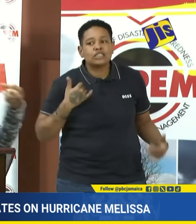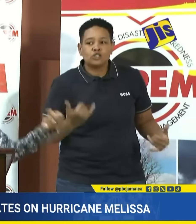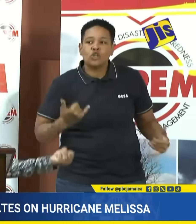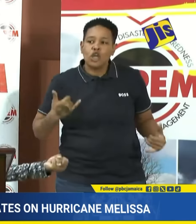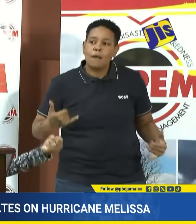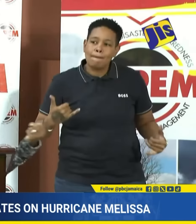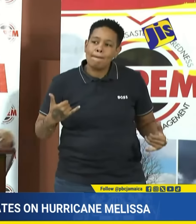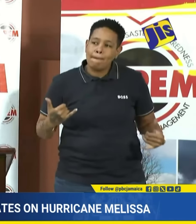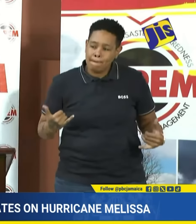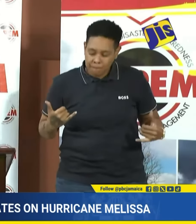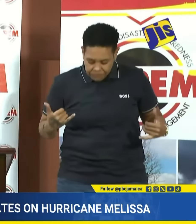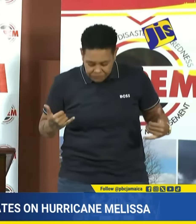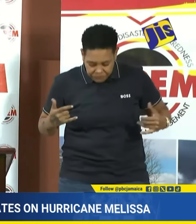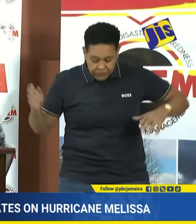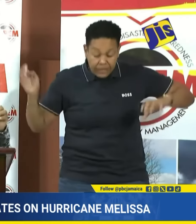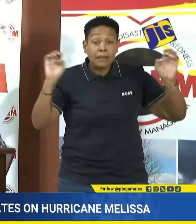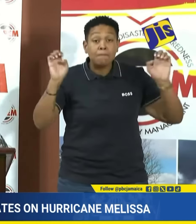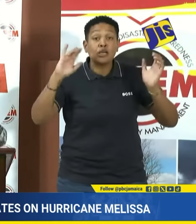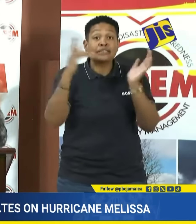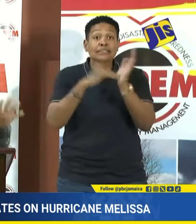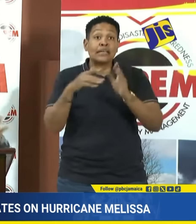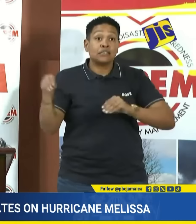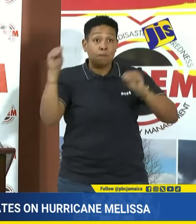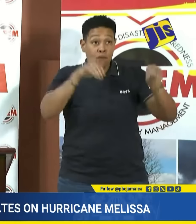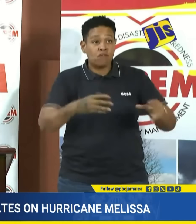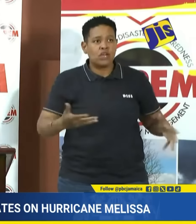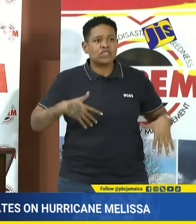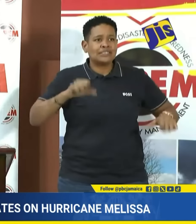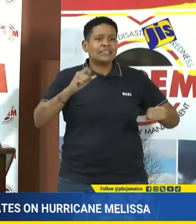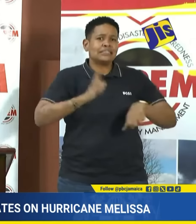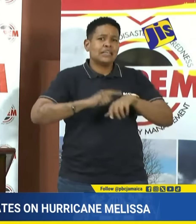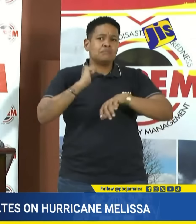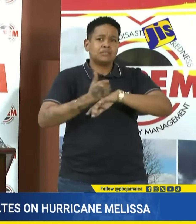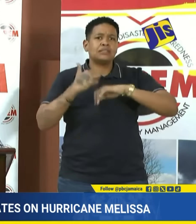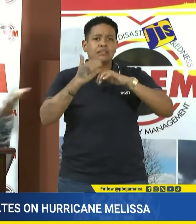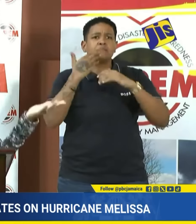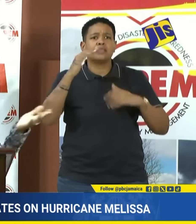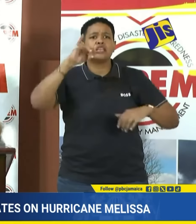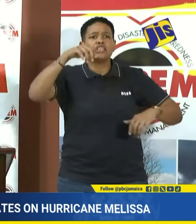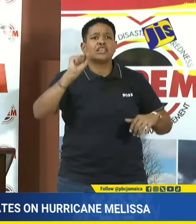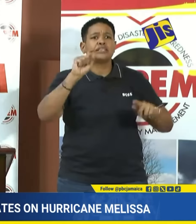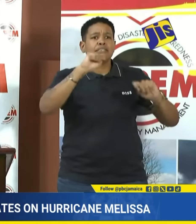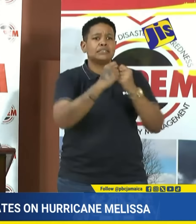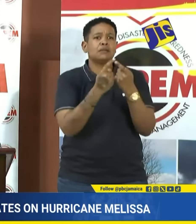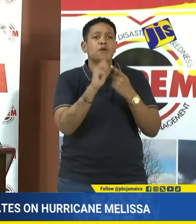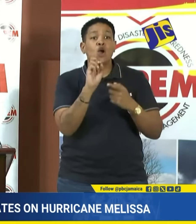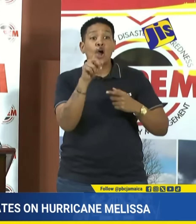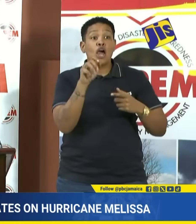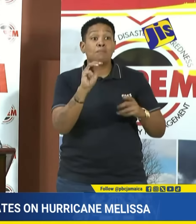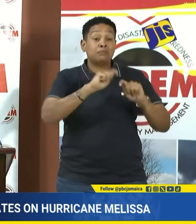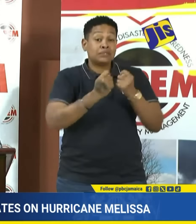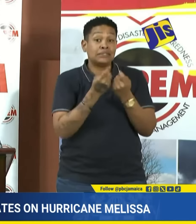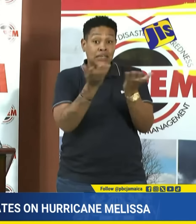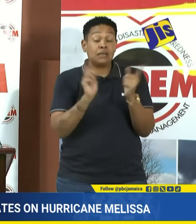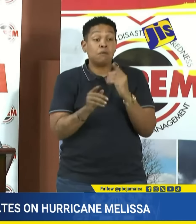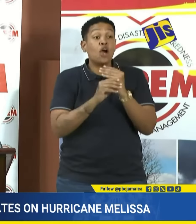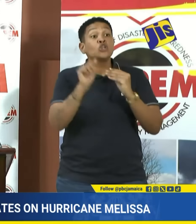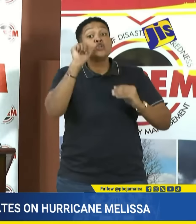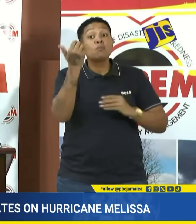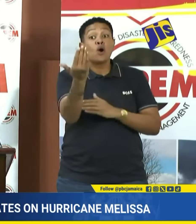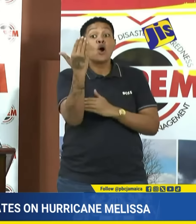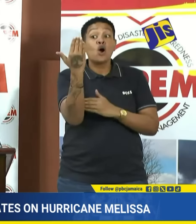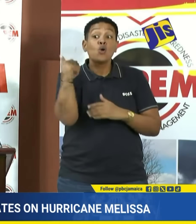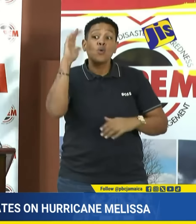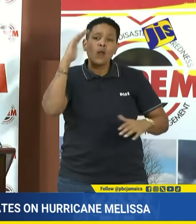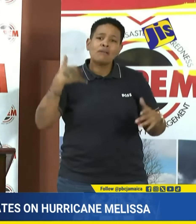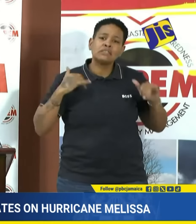we moved into the emergency center, so it took us a little while to set up thanks to the GIS team and the ODPEM team. But tomorrow